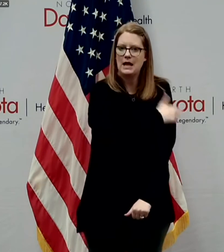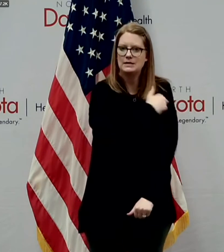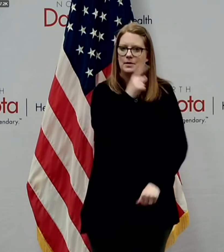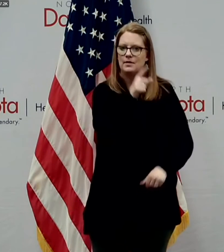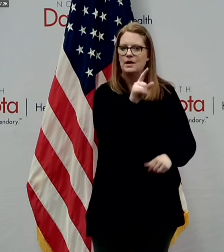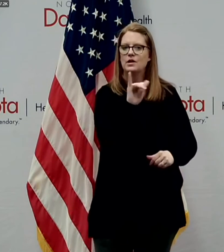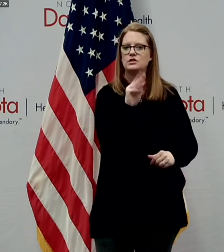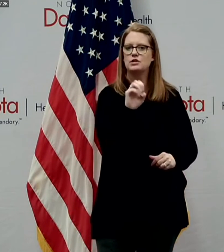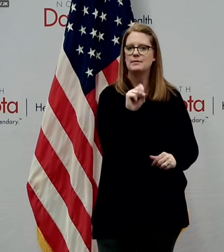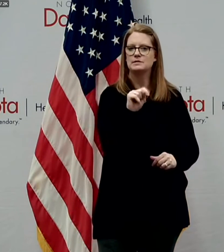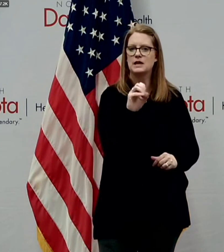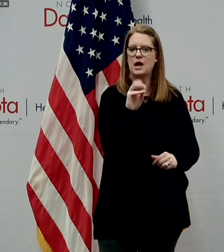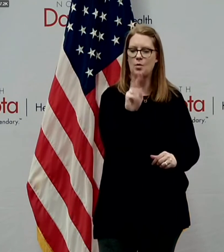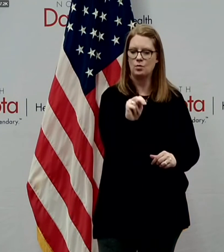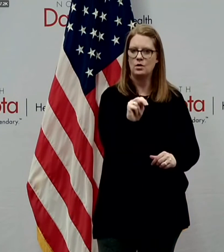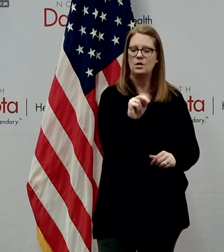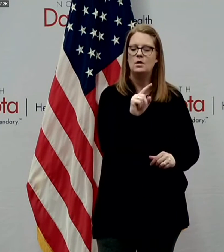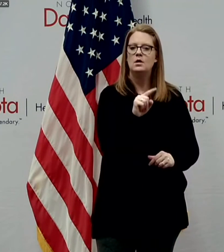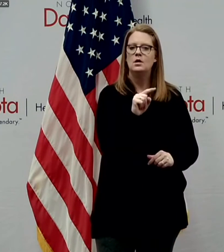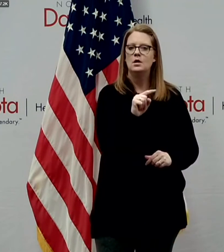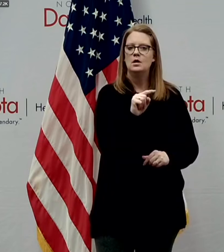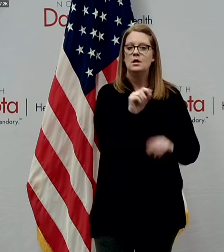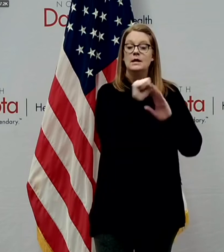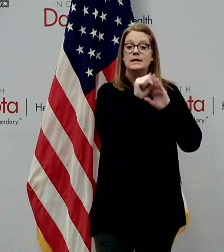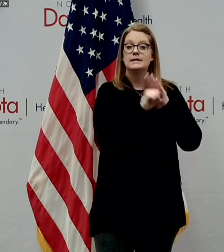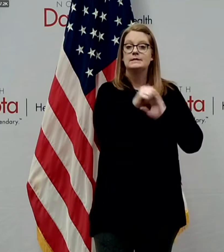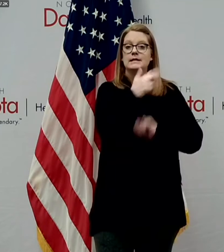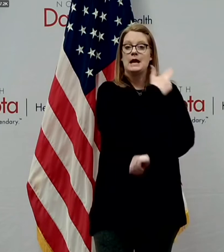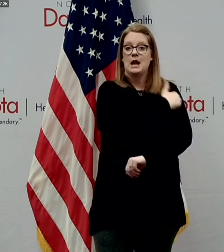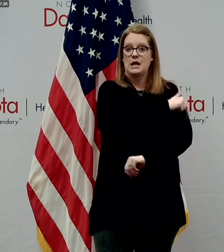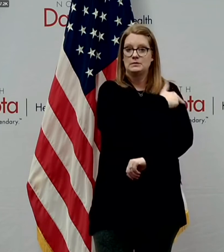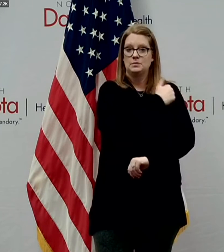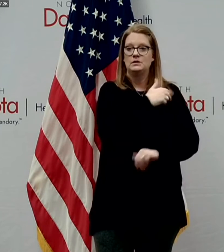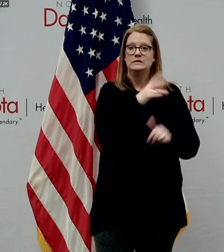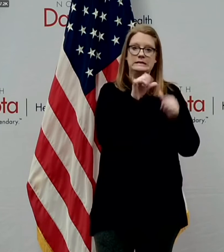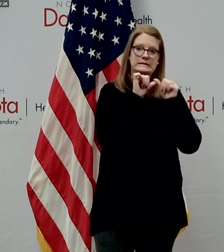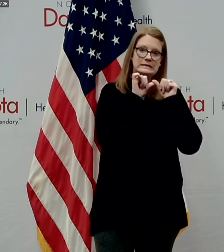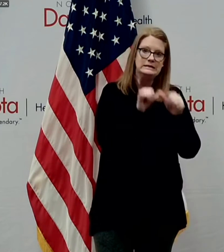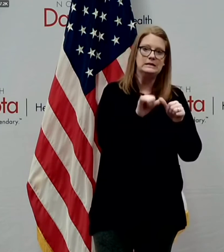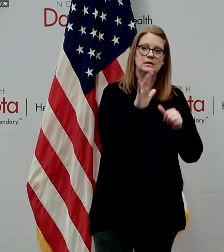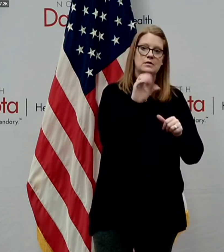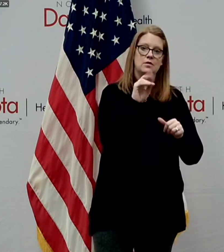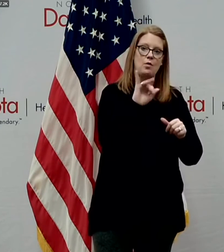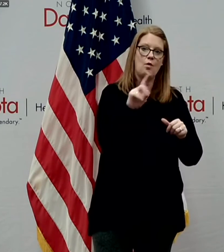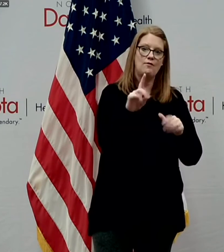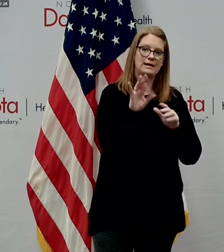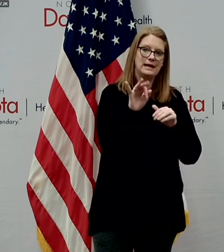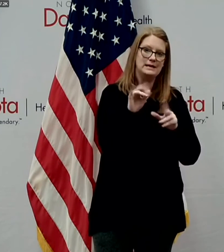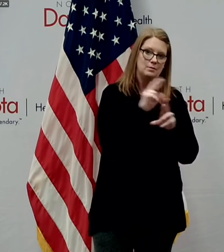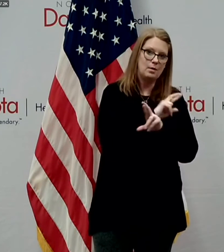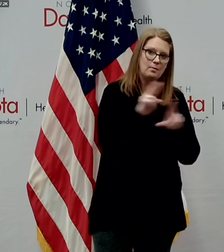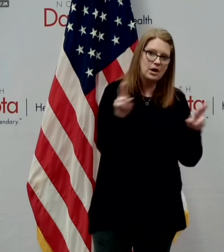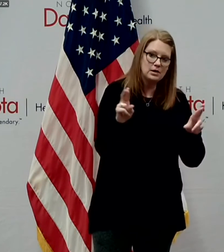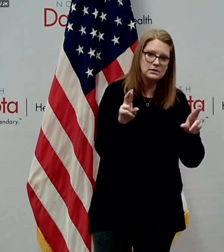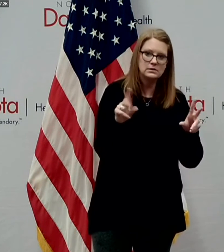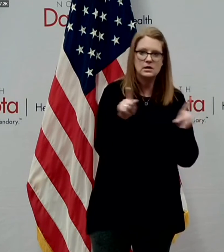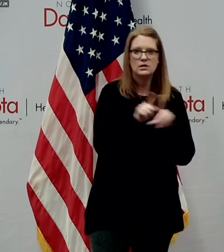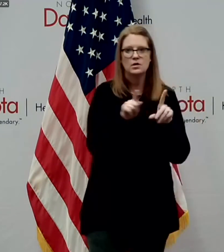Jamestown. Well, the hospital the state hospital continues its COVID-19 preparedness efforts along with